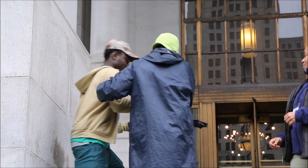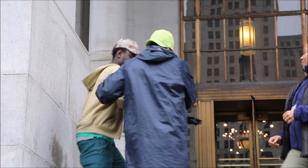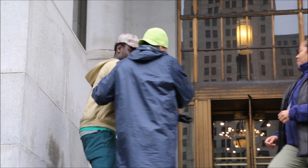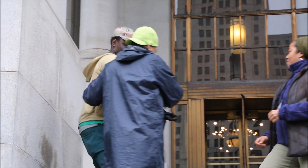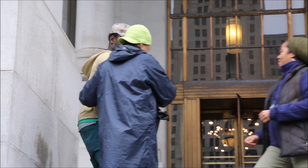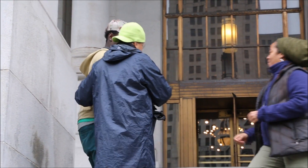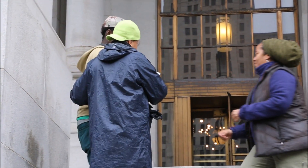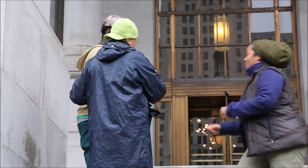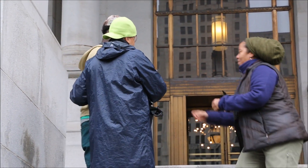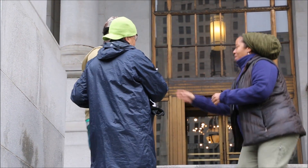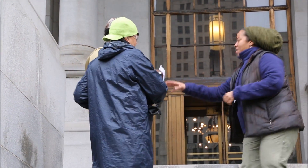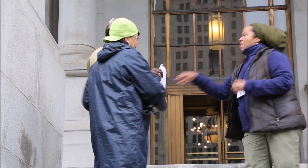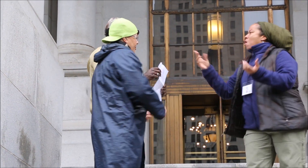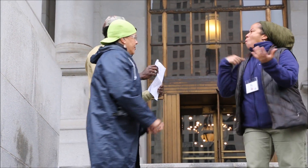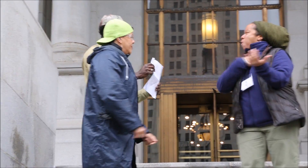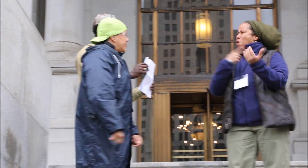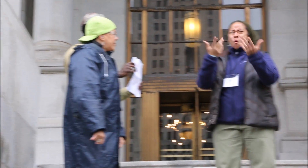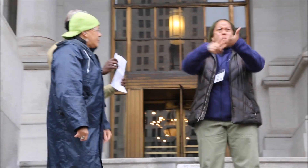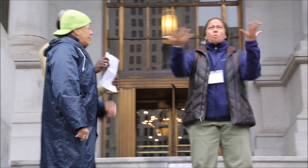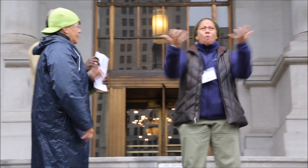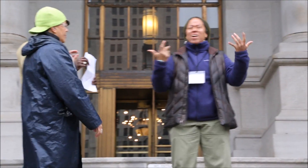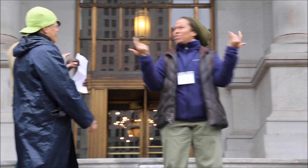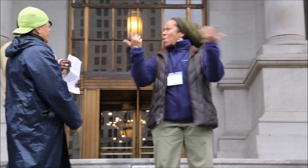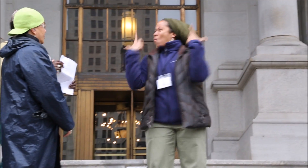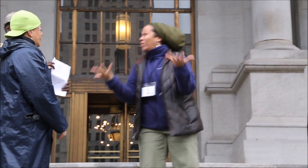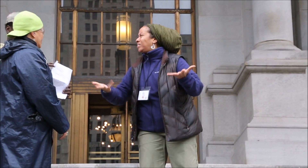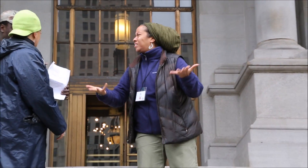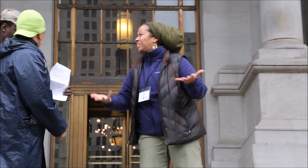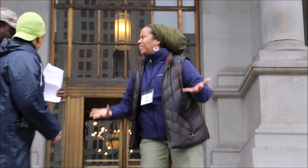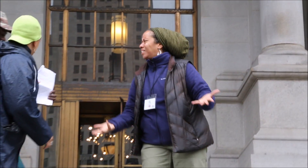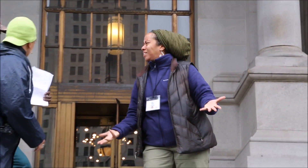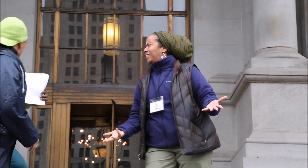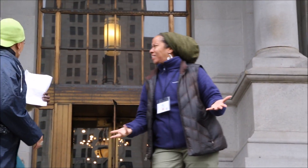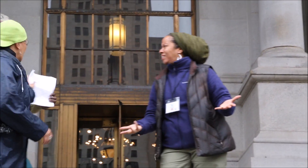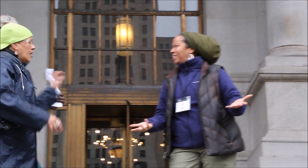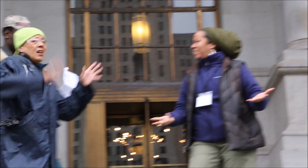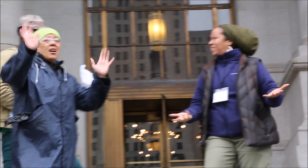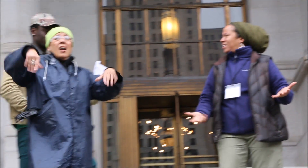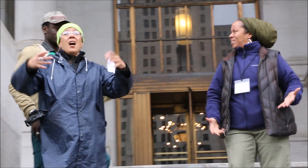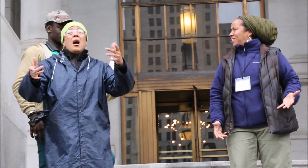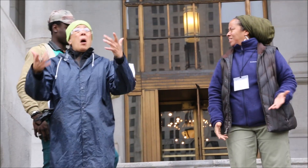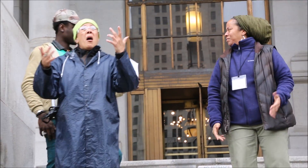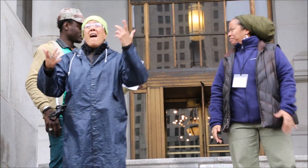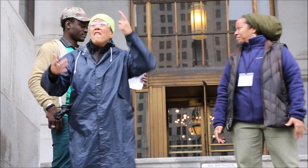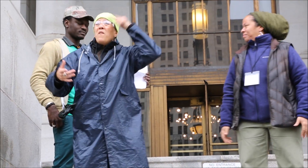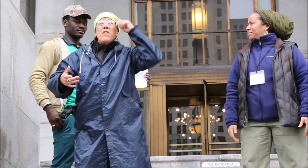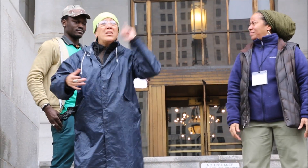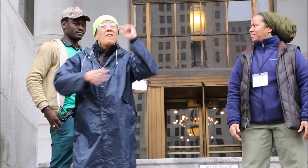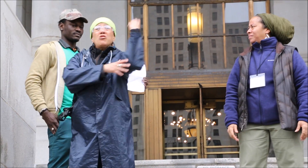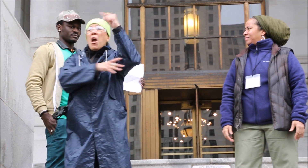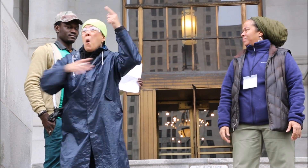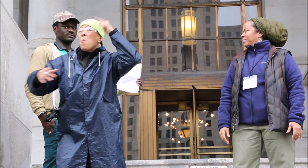the site of rulemaking, policy making, and whatnot. So we have a bill